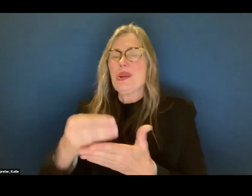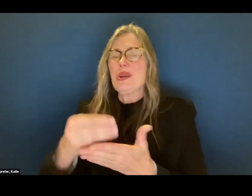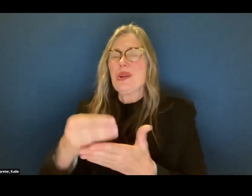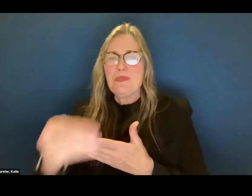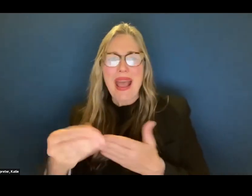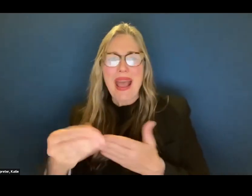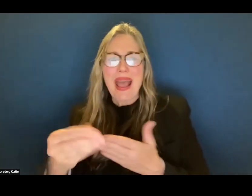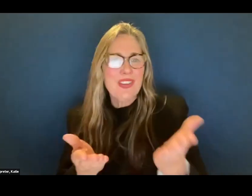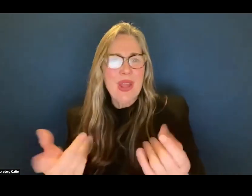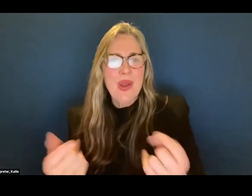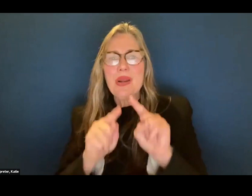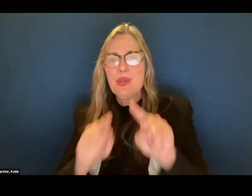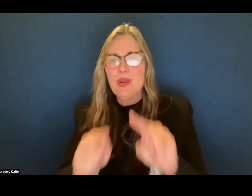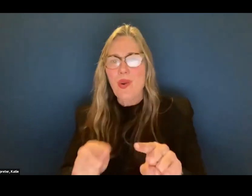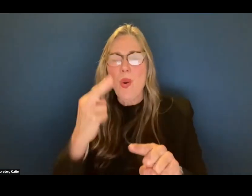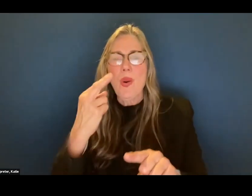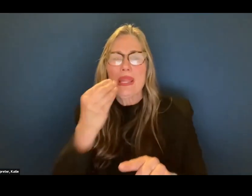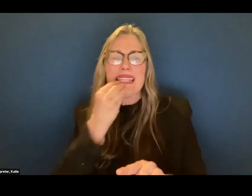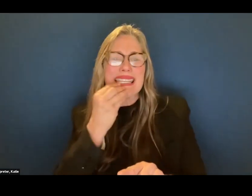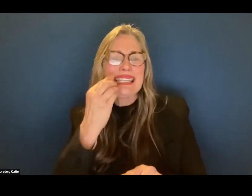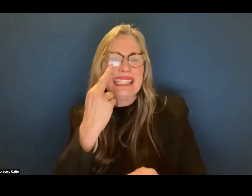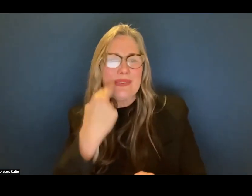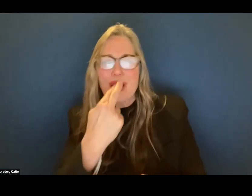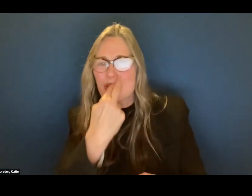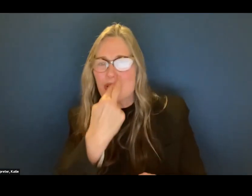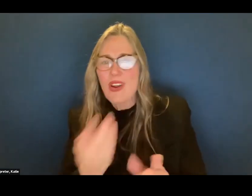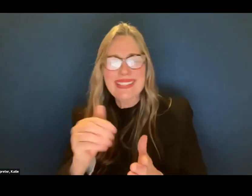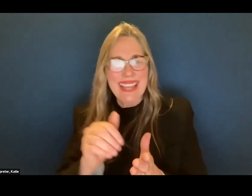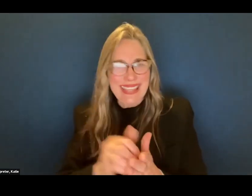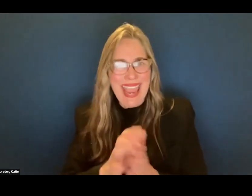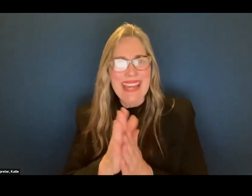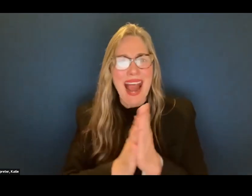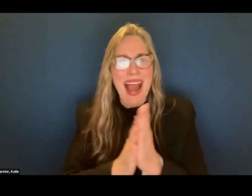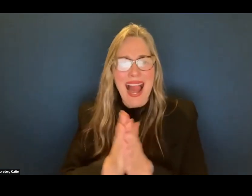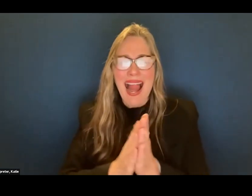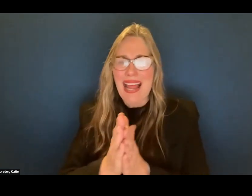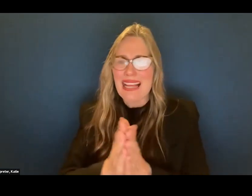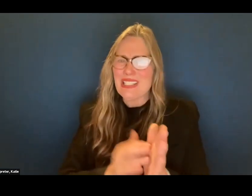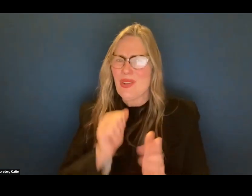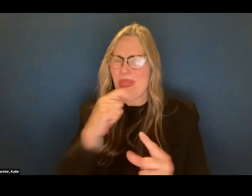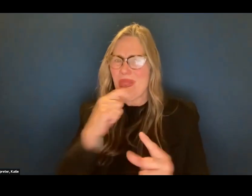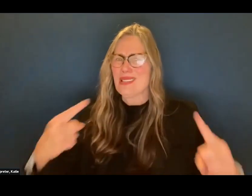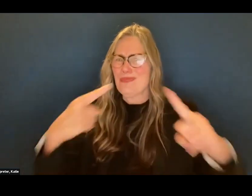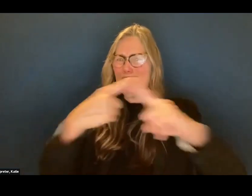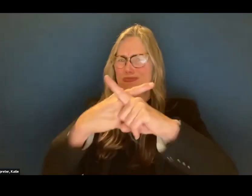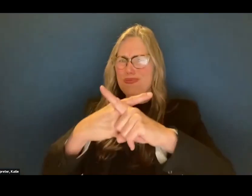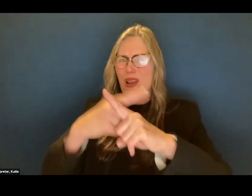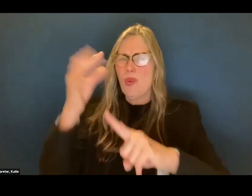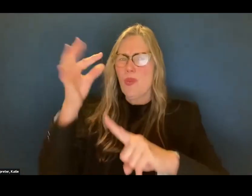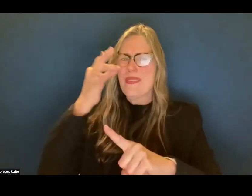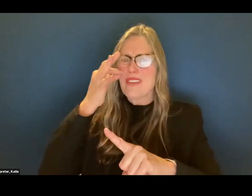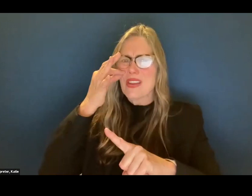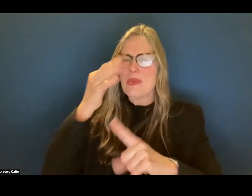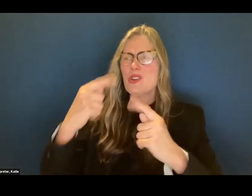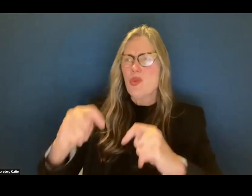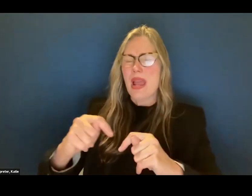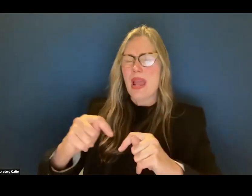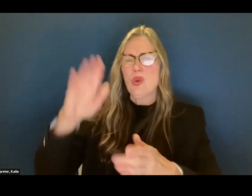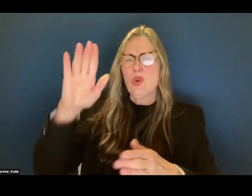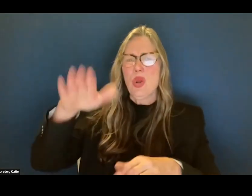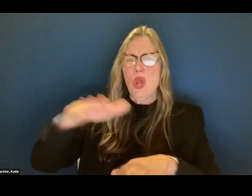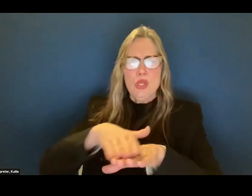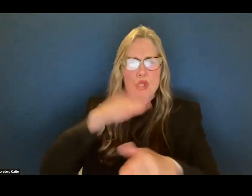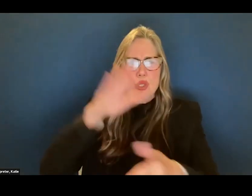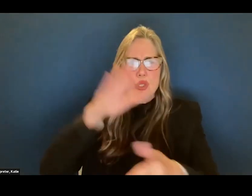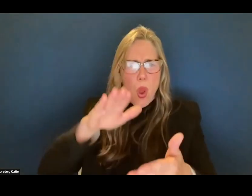to dinner again. So that's actually kind of not working really well for the federal government to slow things down. So